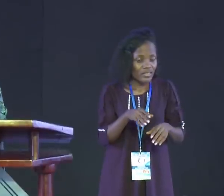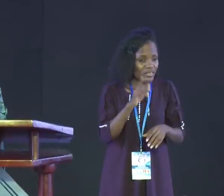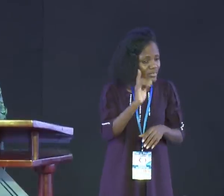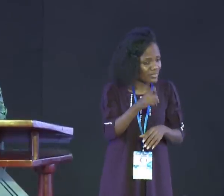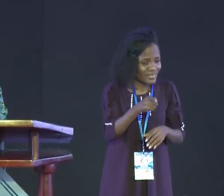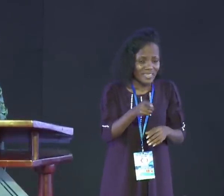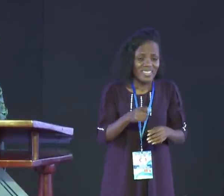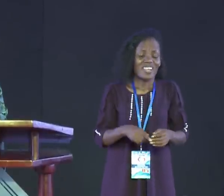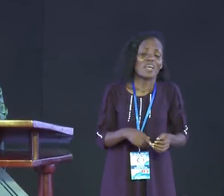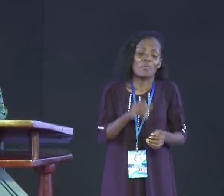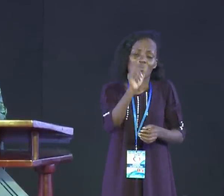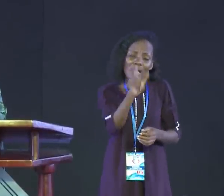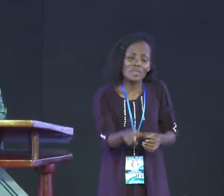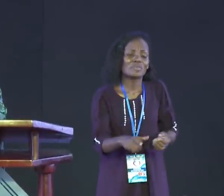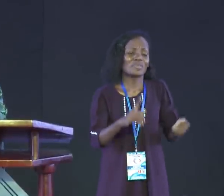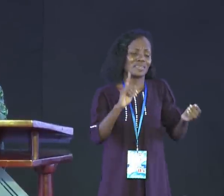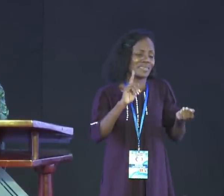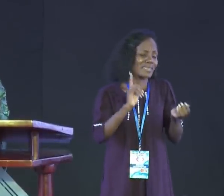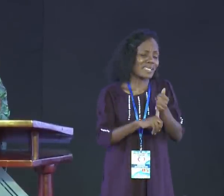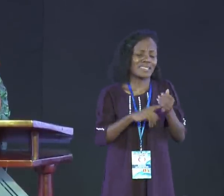it gives birth to bitterness.